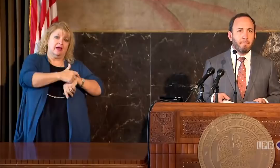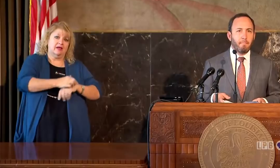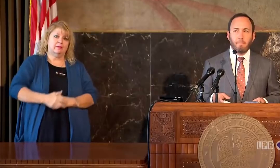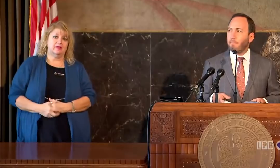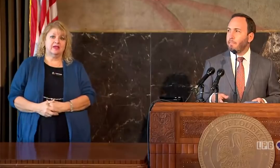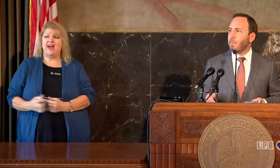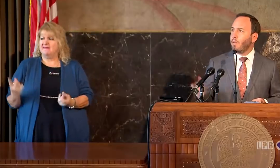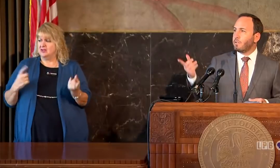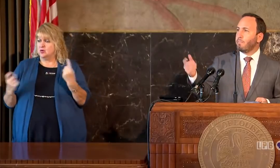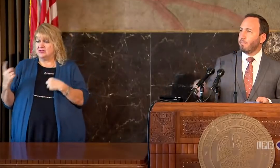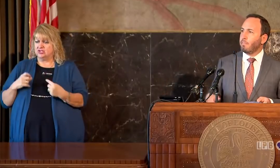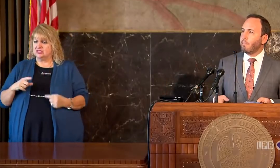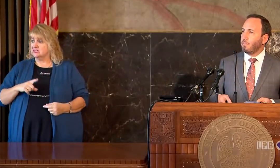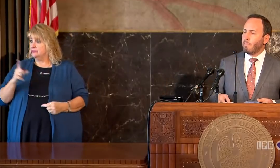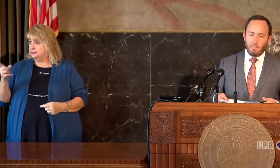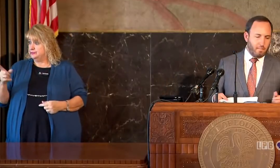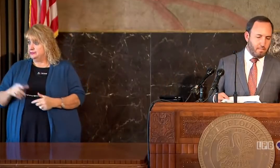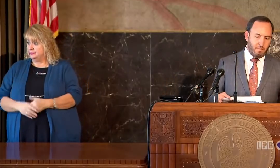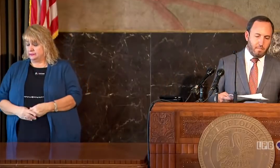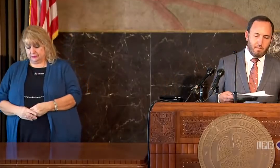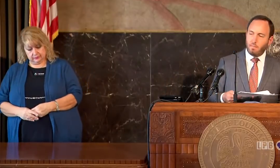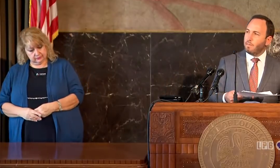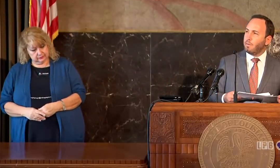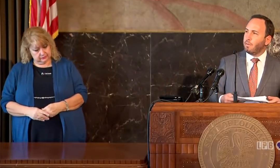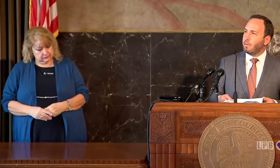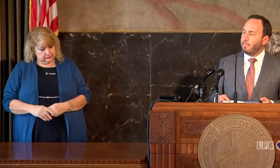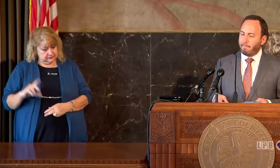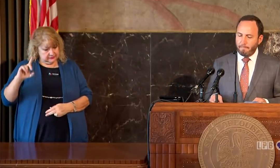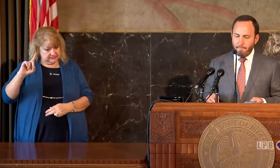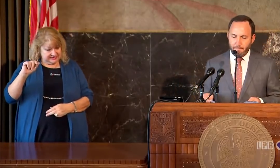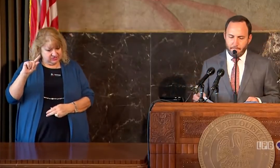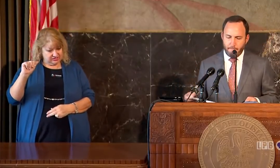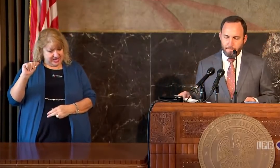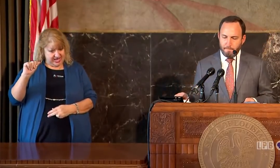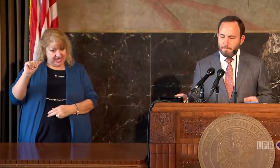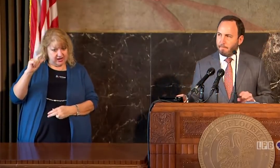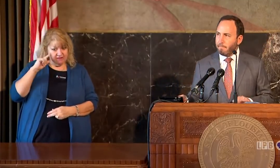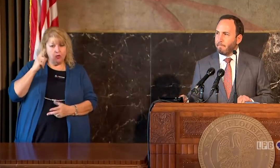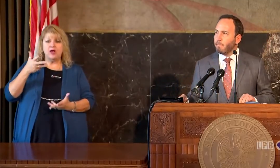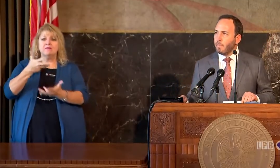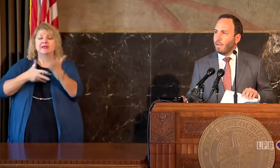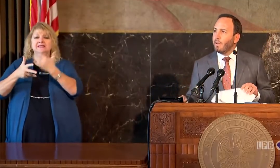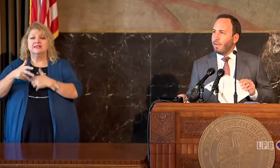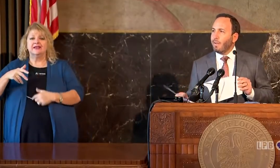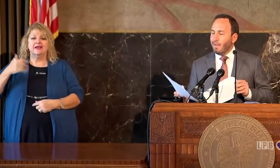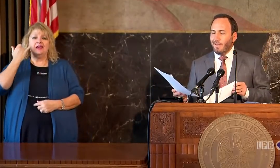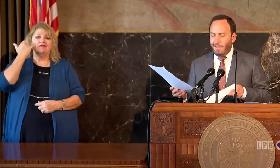any. Yes, sir. What does the data show when it comes to mixing vaccine